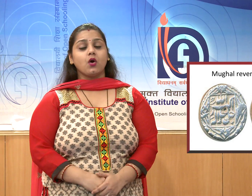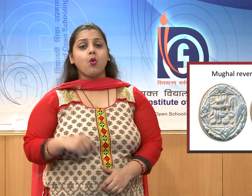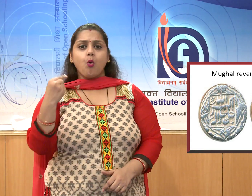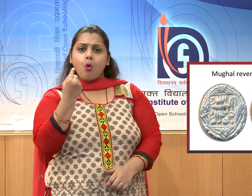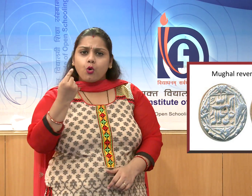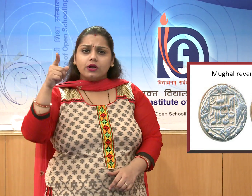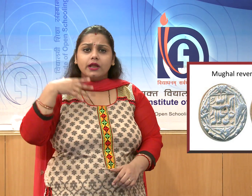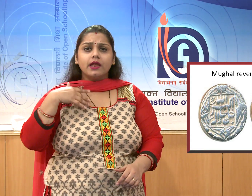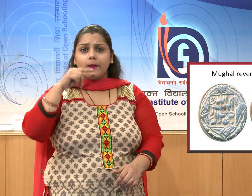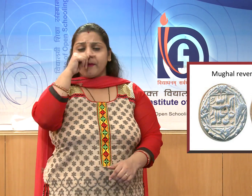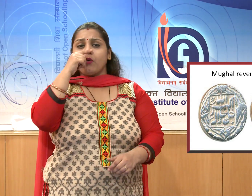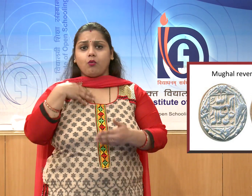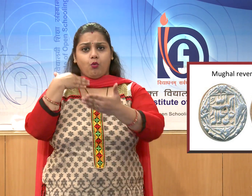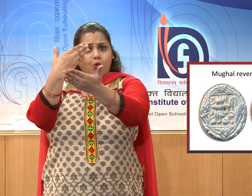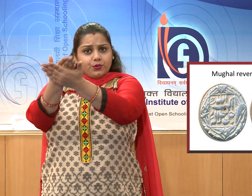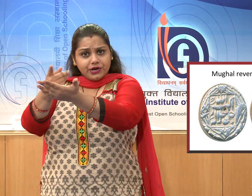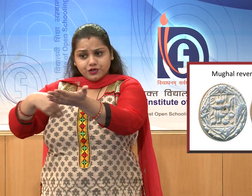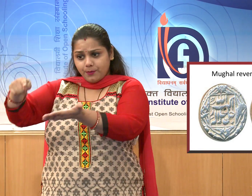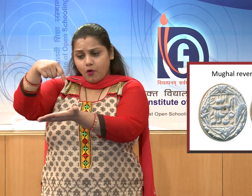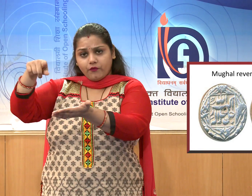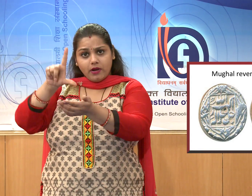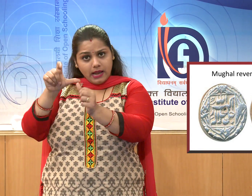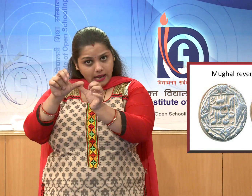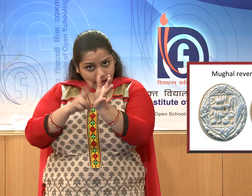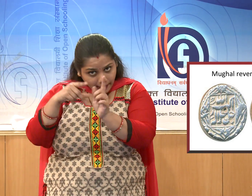not given ownership of the land,